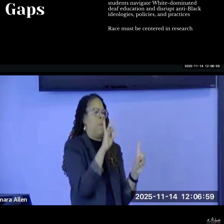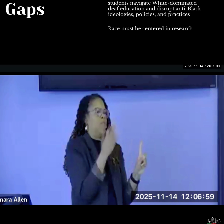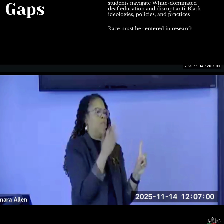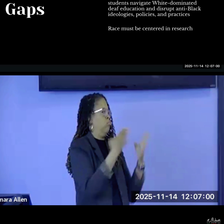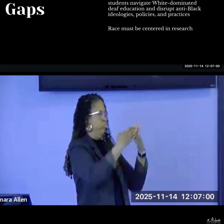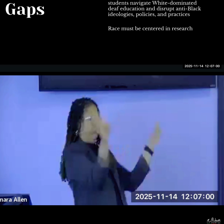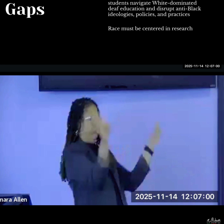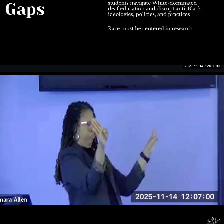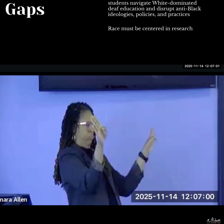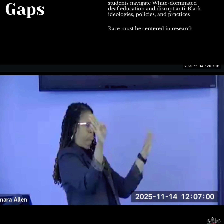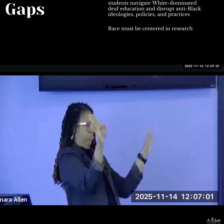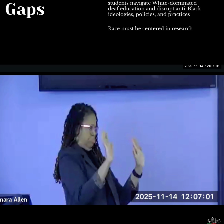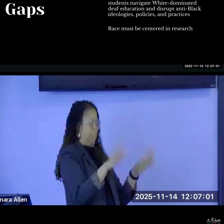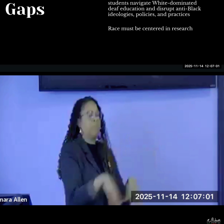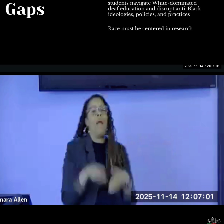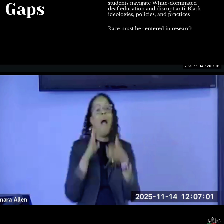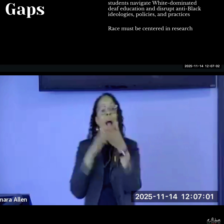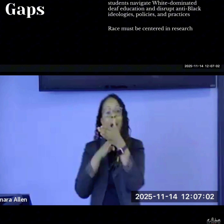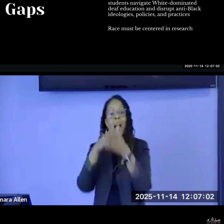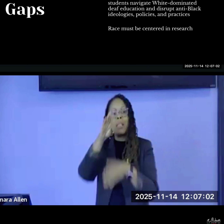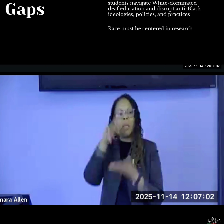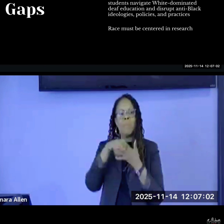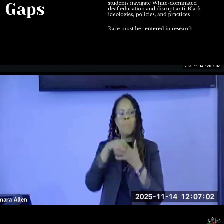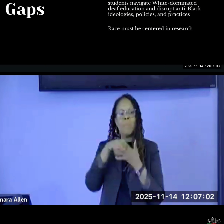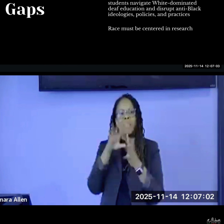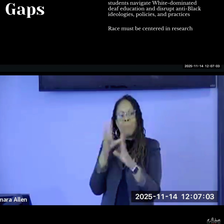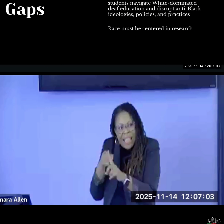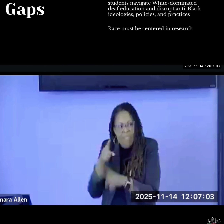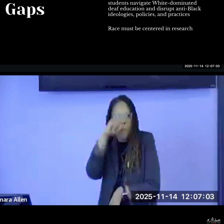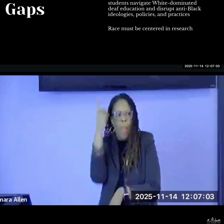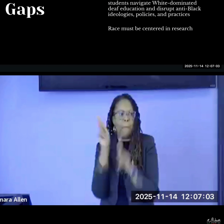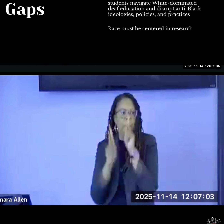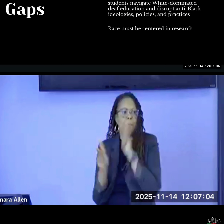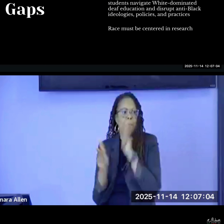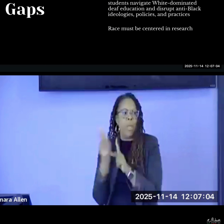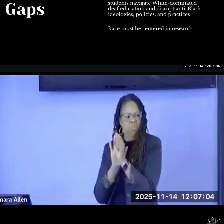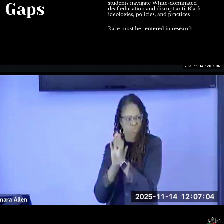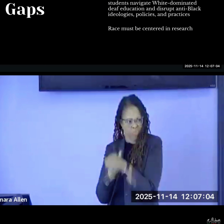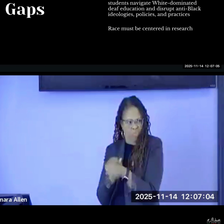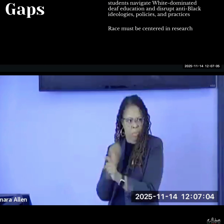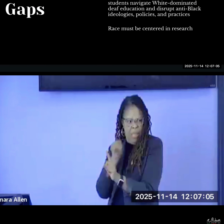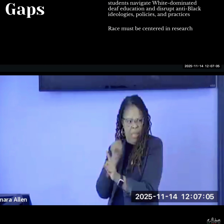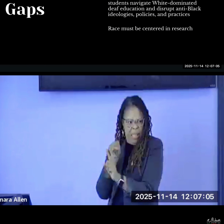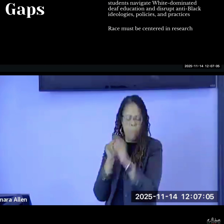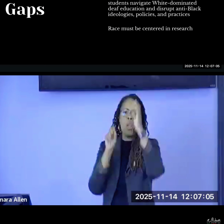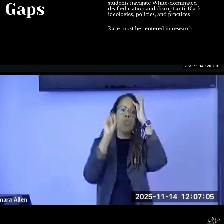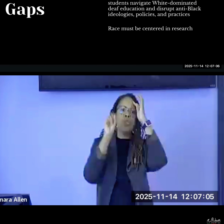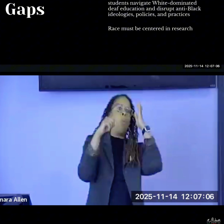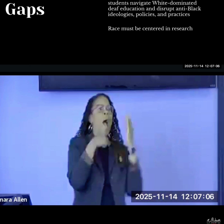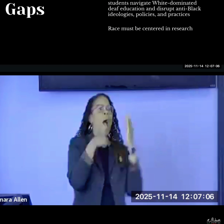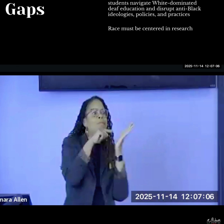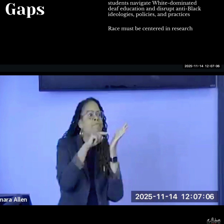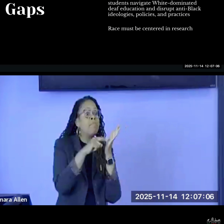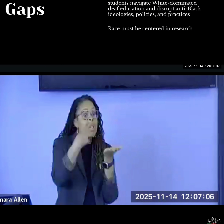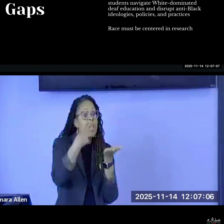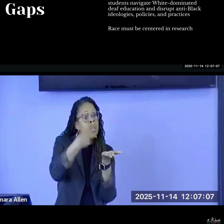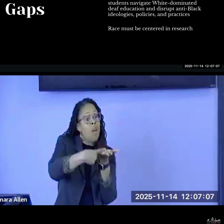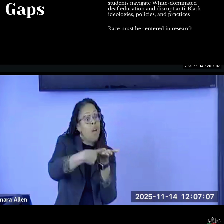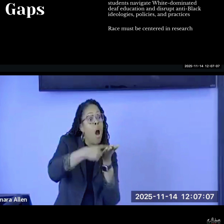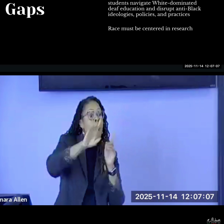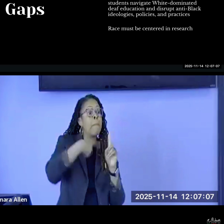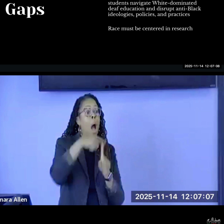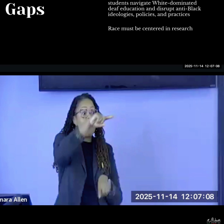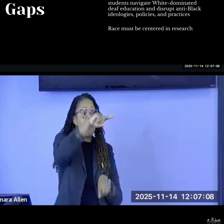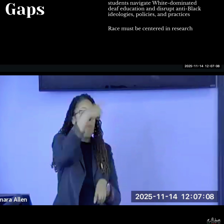and anti-Blackness. So racism is the discrimination against people of color in general, but if we're focusing on